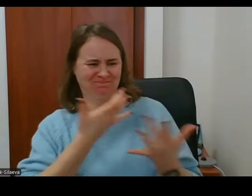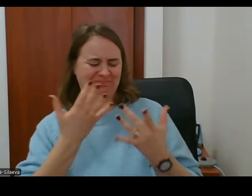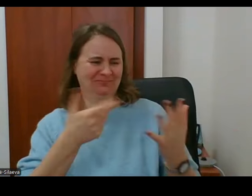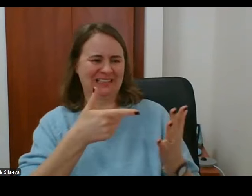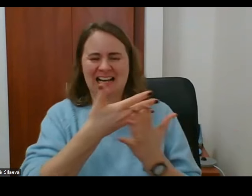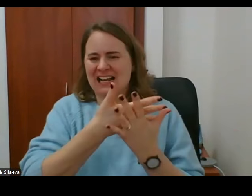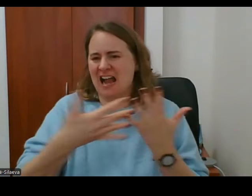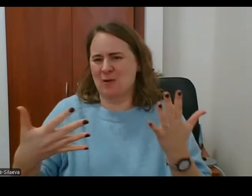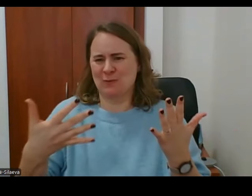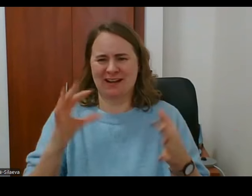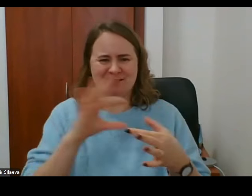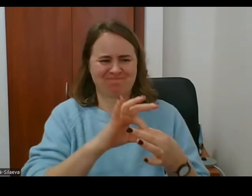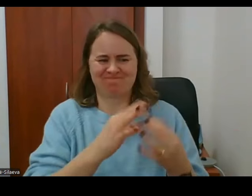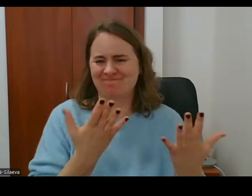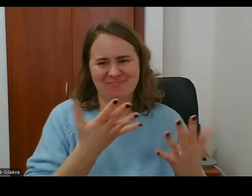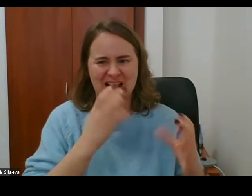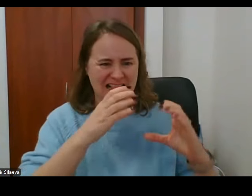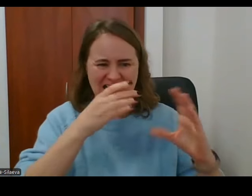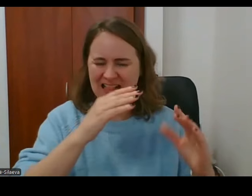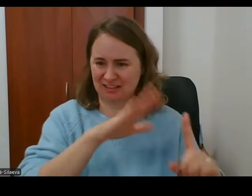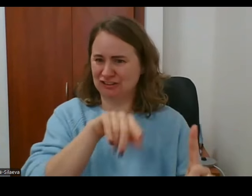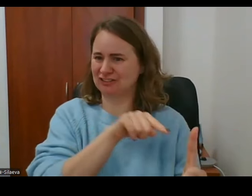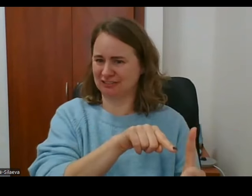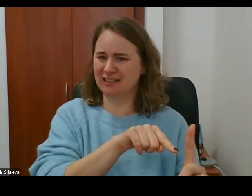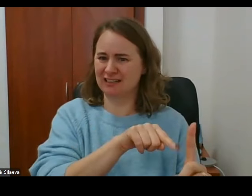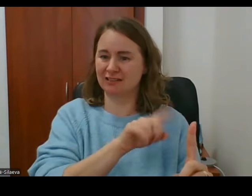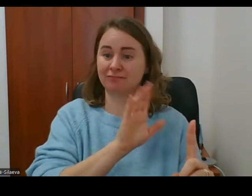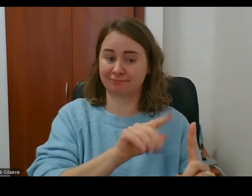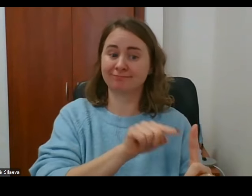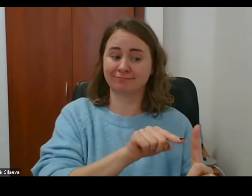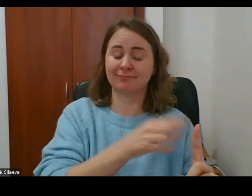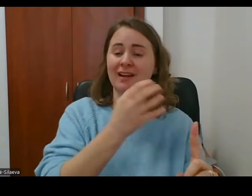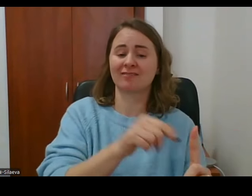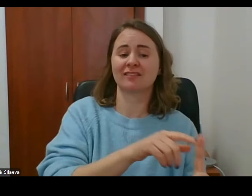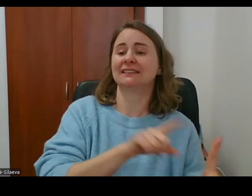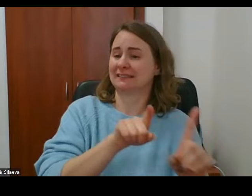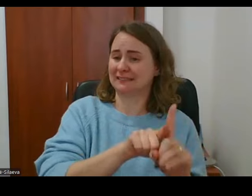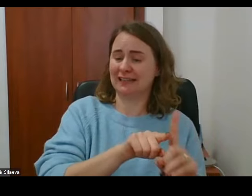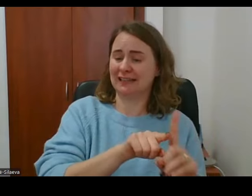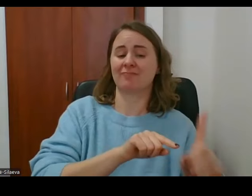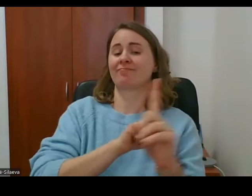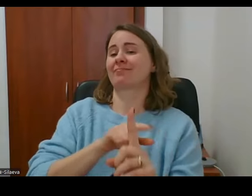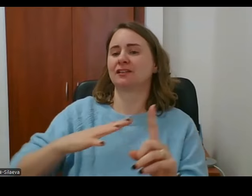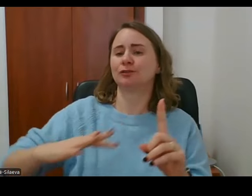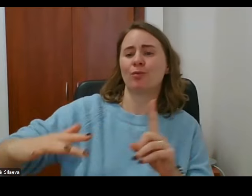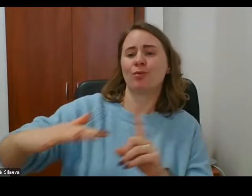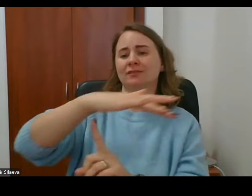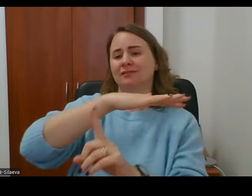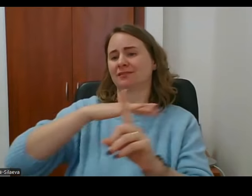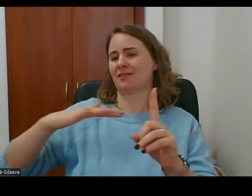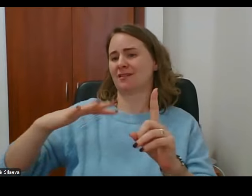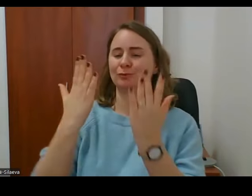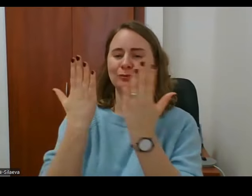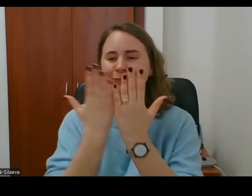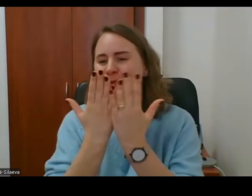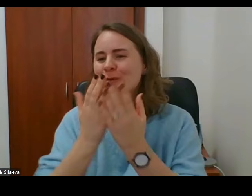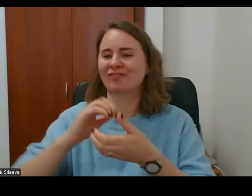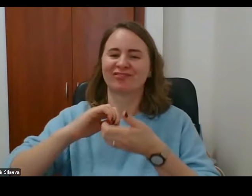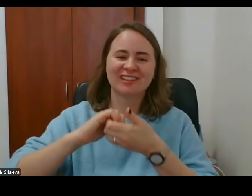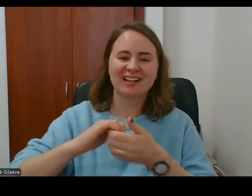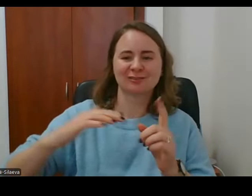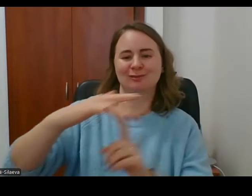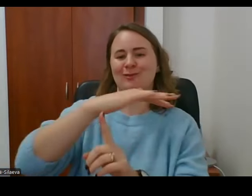Sometimes when we notice that the child in a hearing family has some language difficulty, we